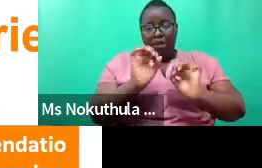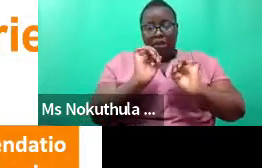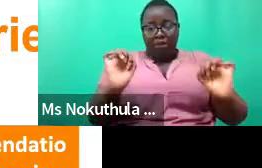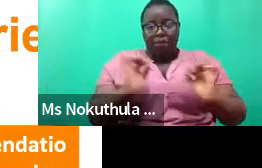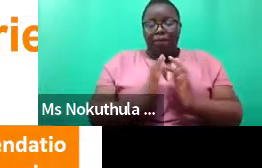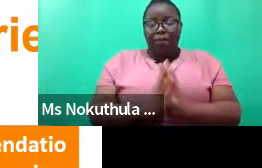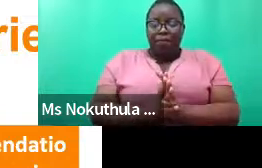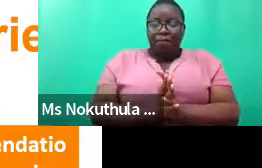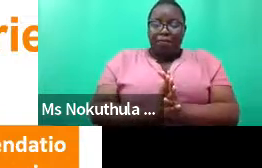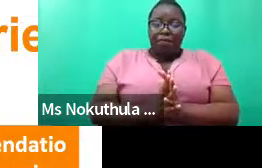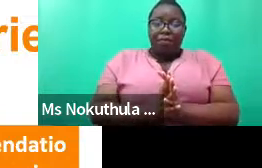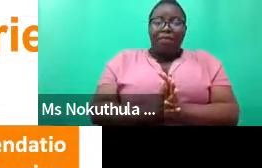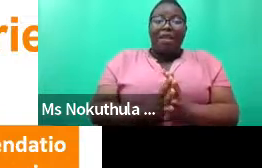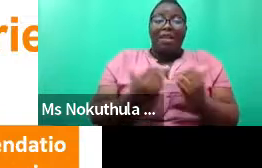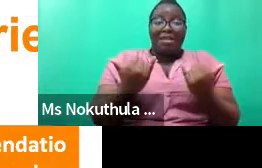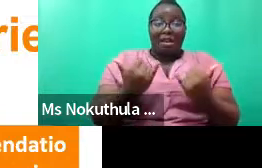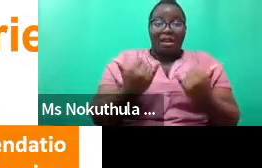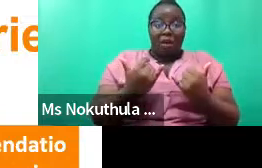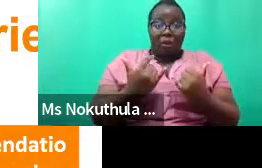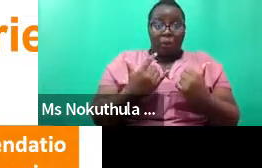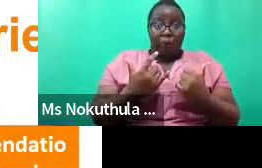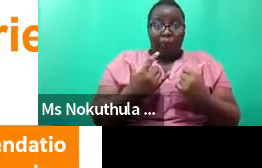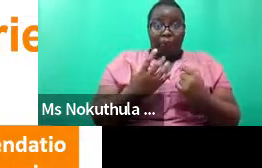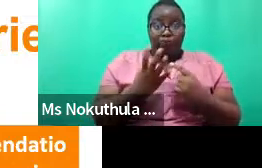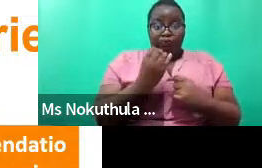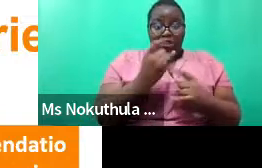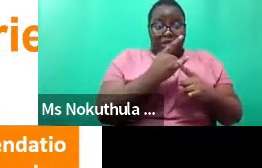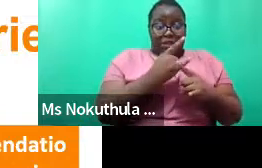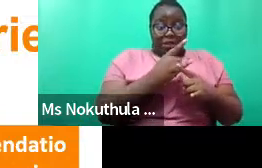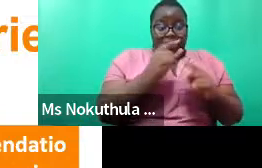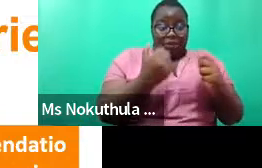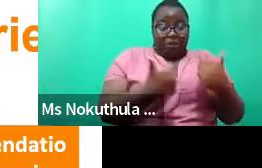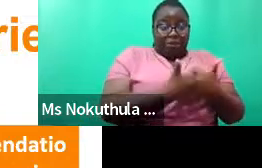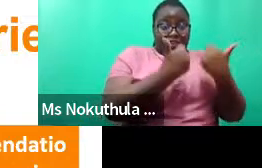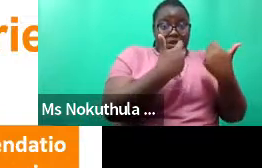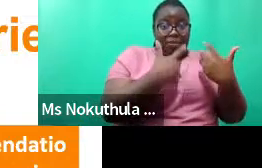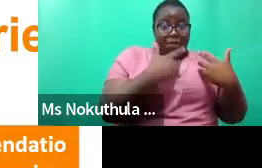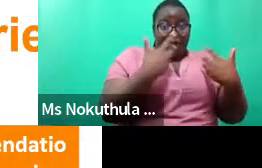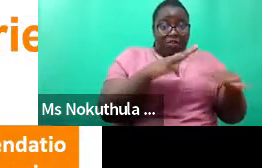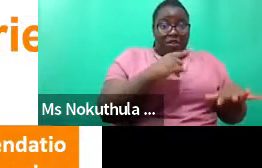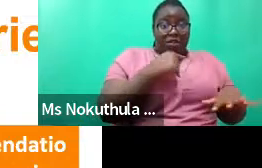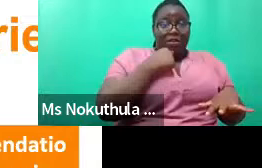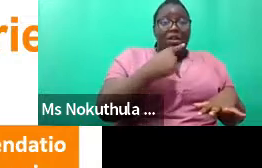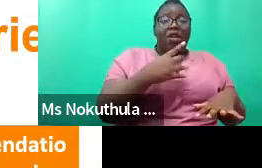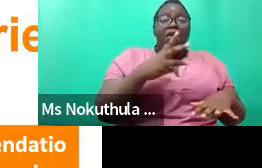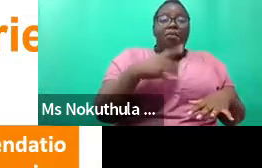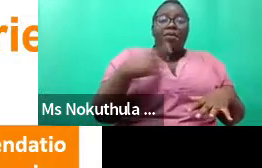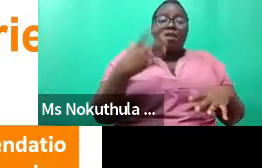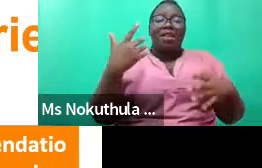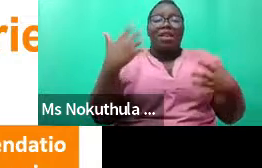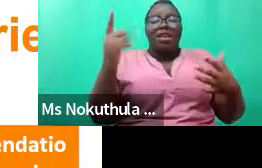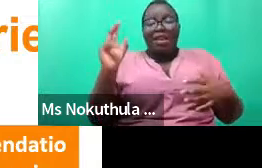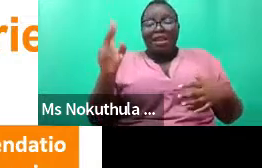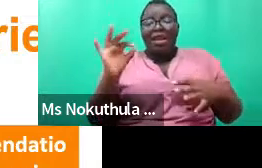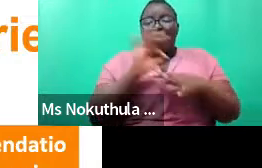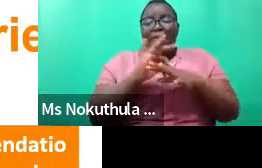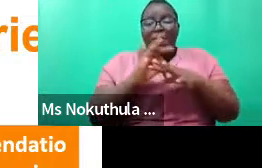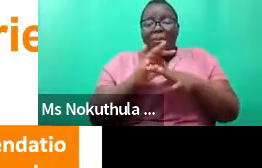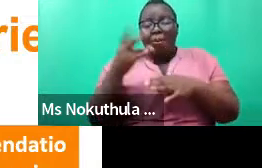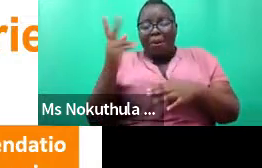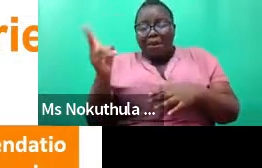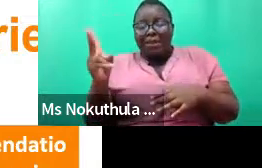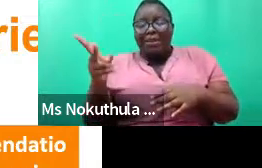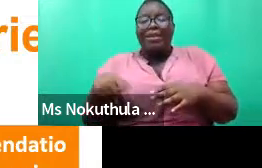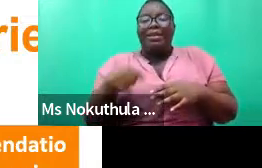in overcoming these challenges that I just mentioned, they had to reschedule the session due to load shedding. Maybe they would say we will attend the session after